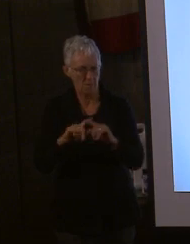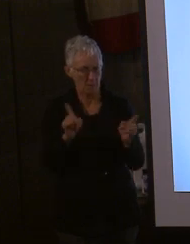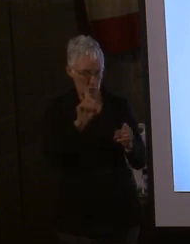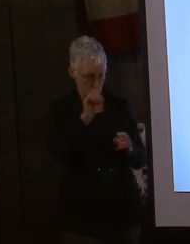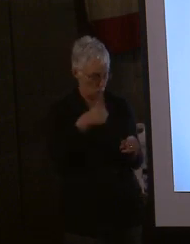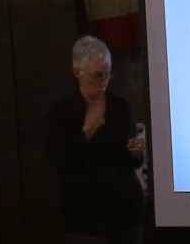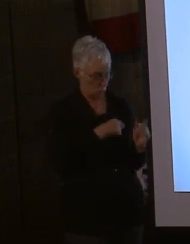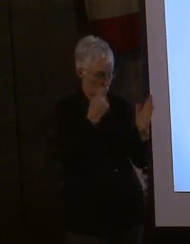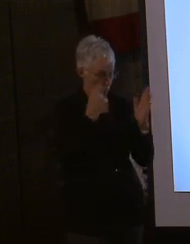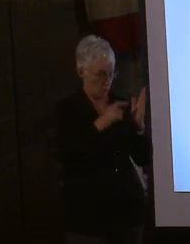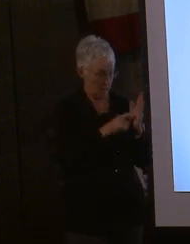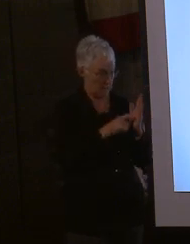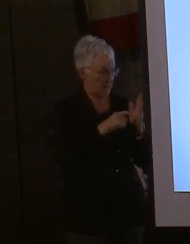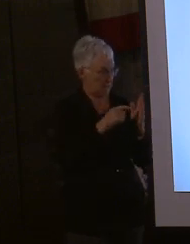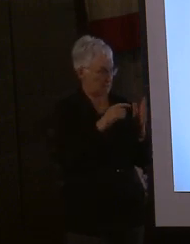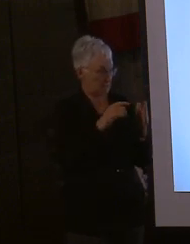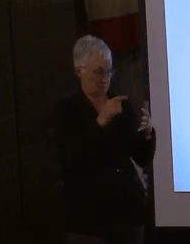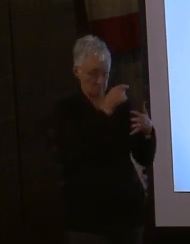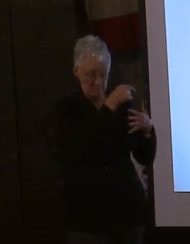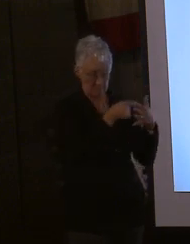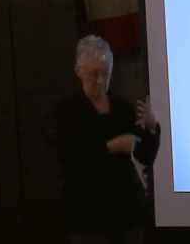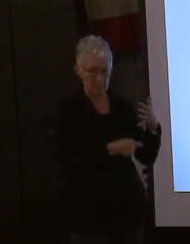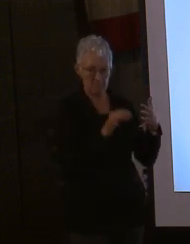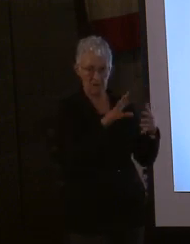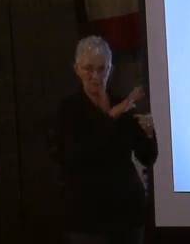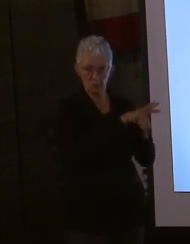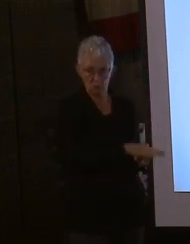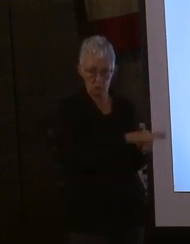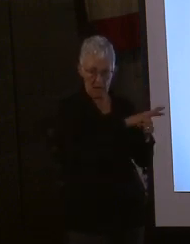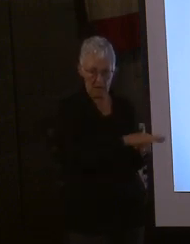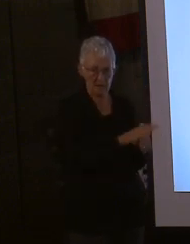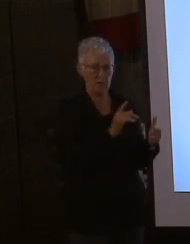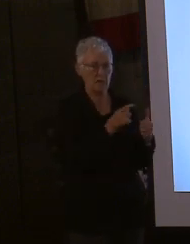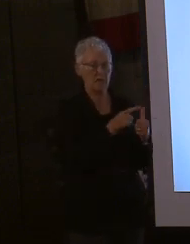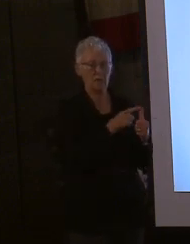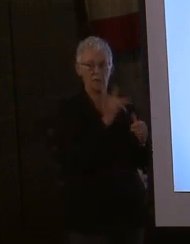So, withdrawal, so people are socially different.